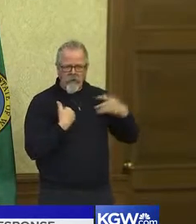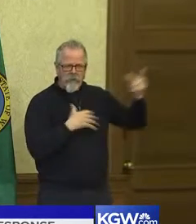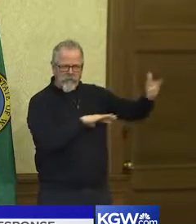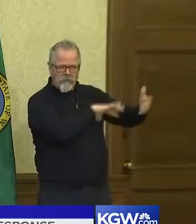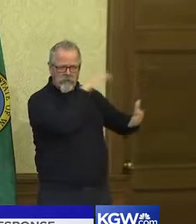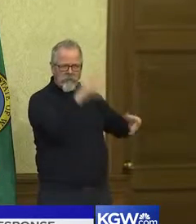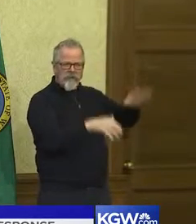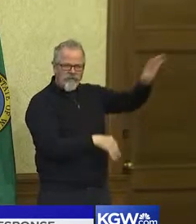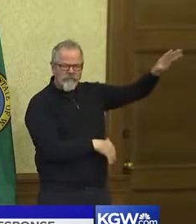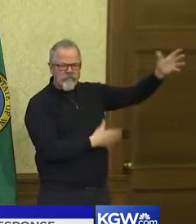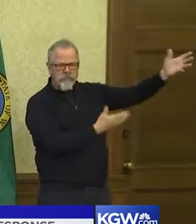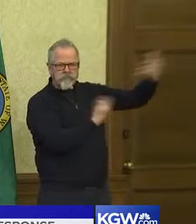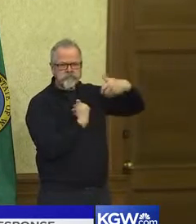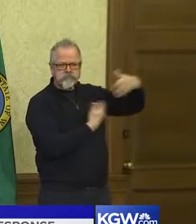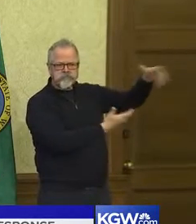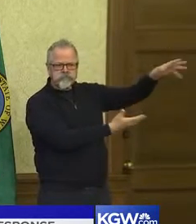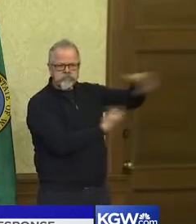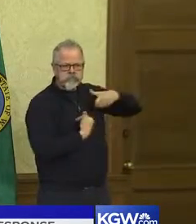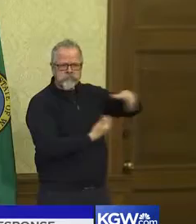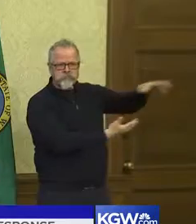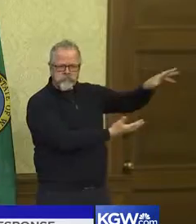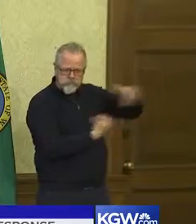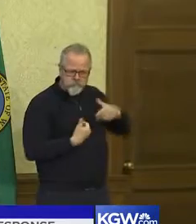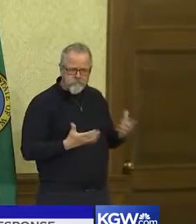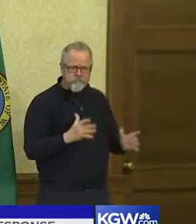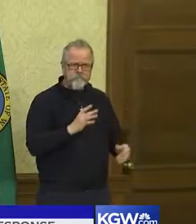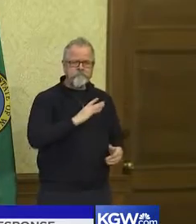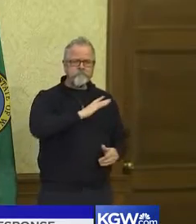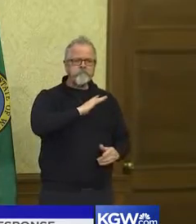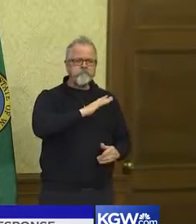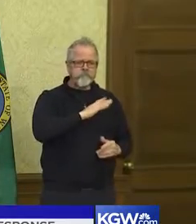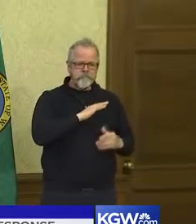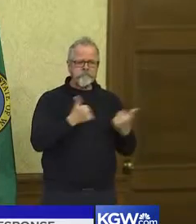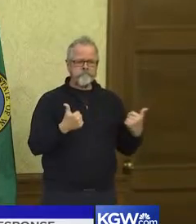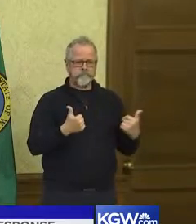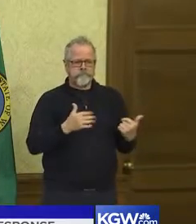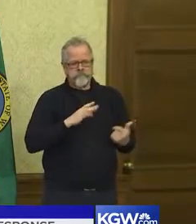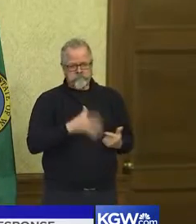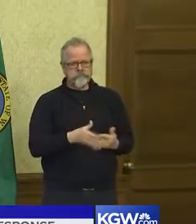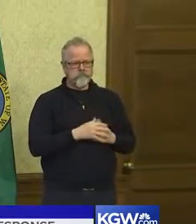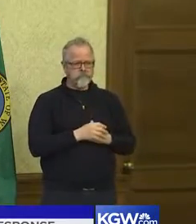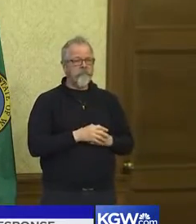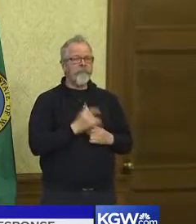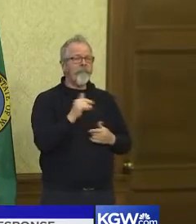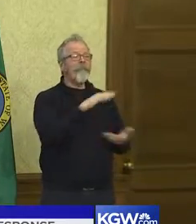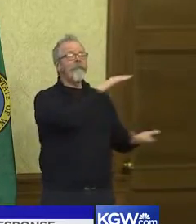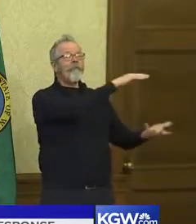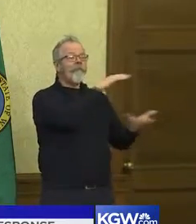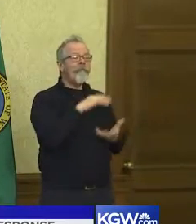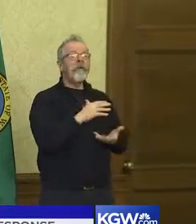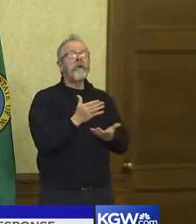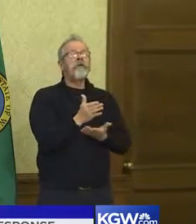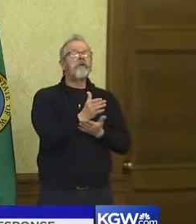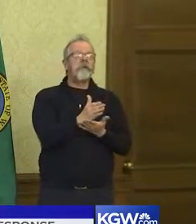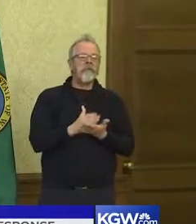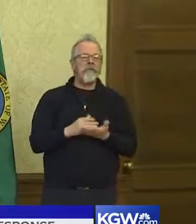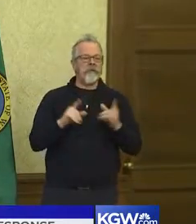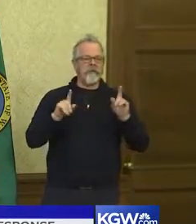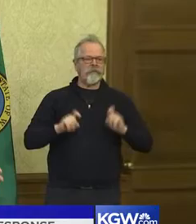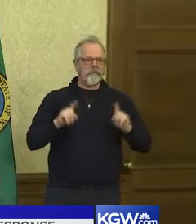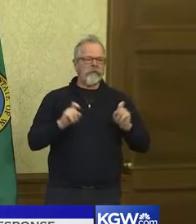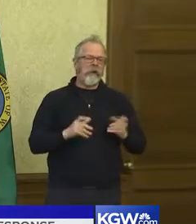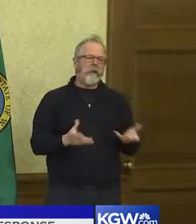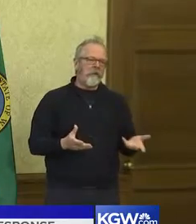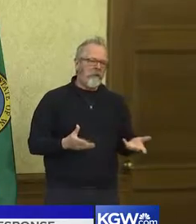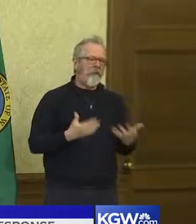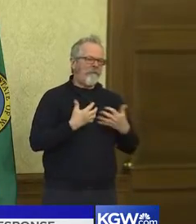on-site testing machines. That is good. But the fact of the matter is that we are woefully short. We are 1,000 miles